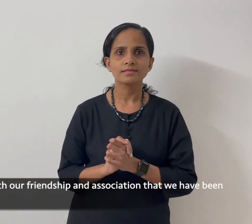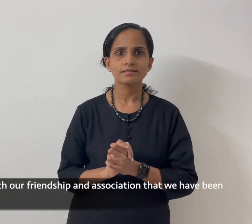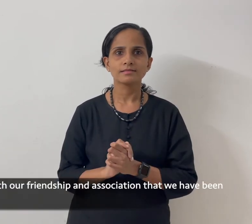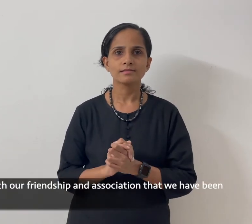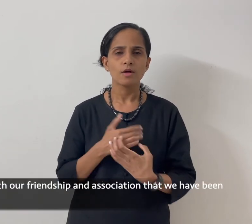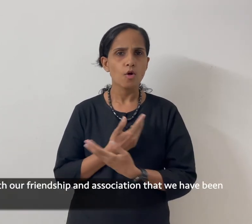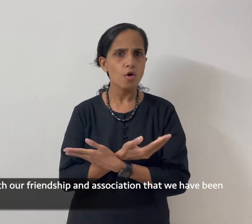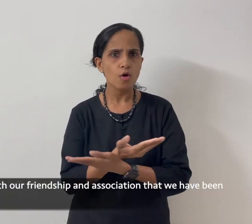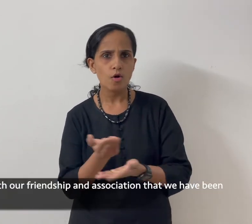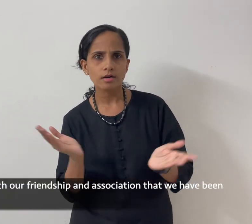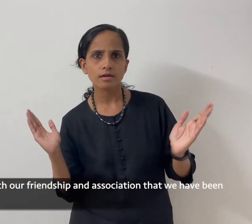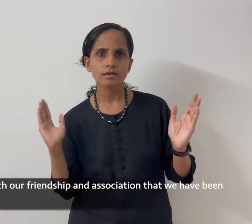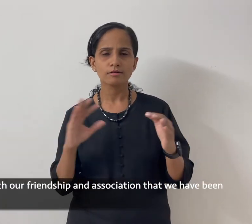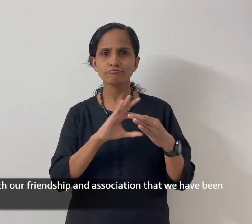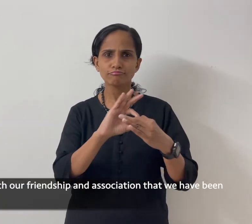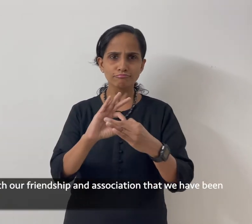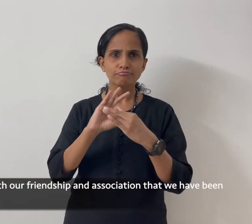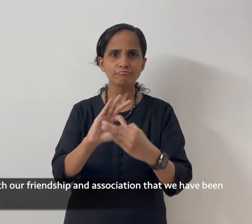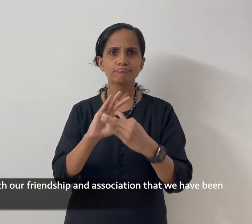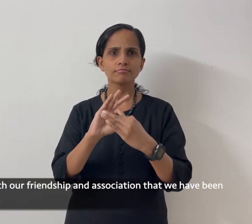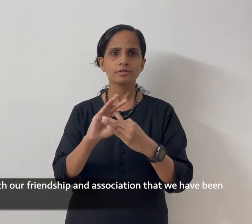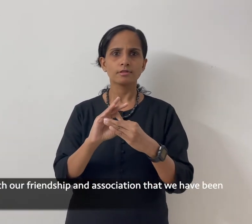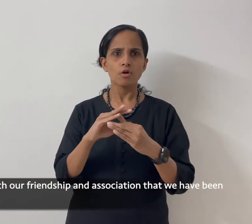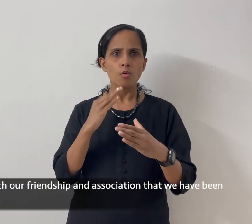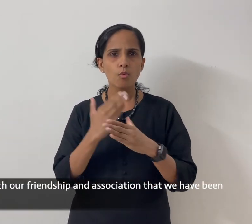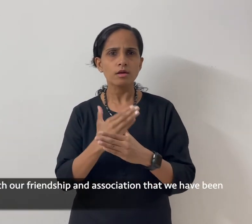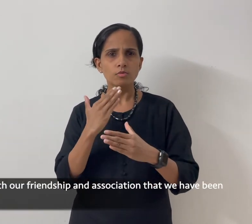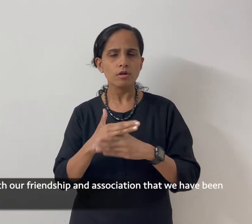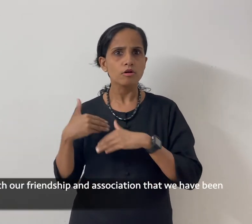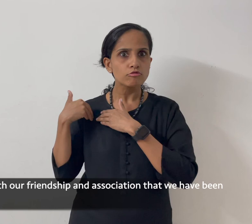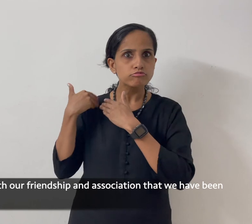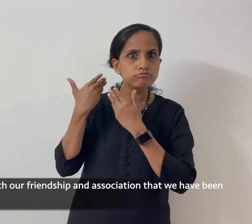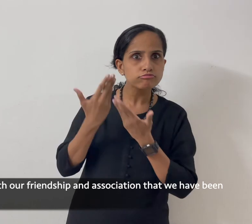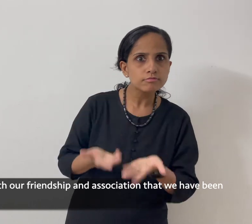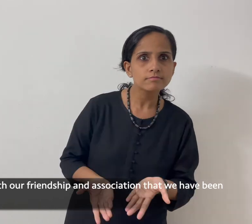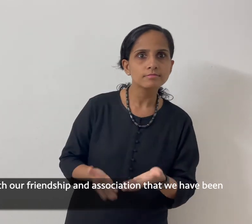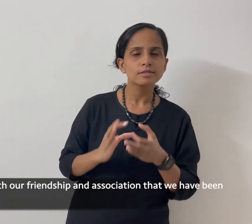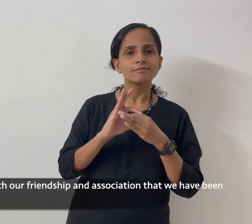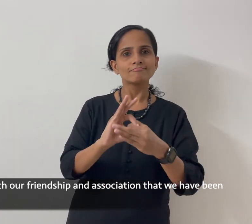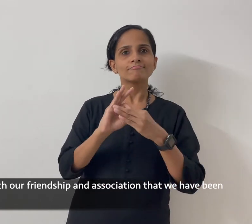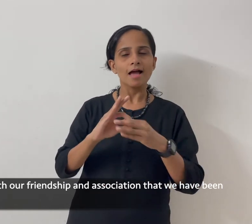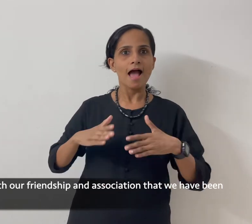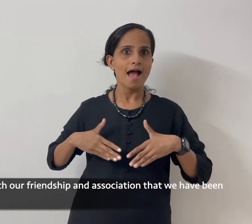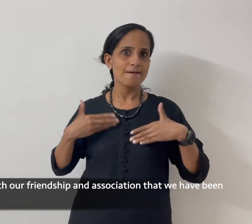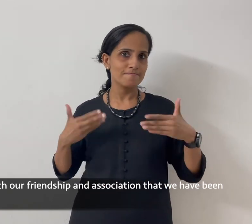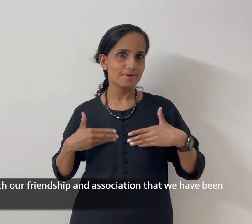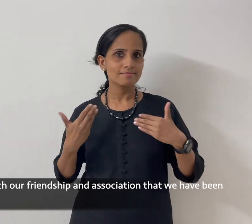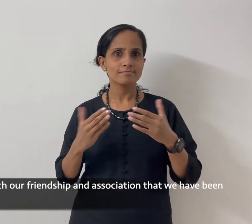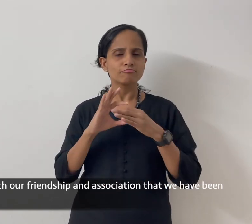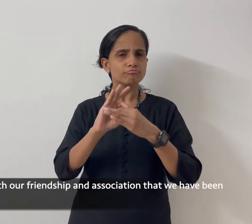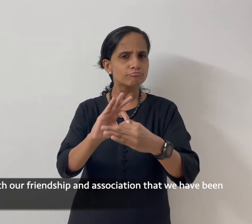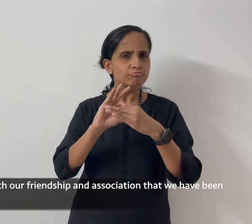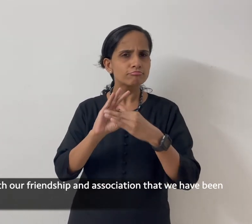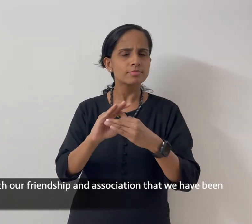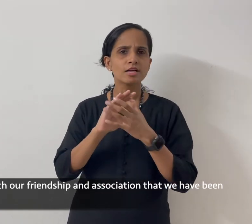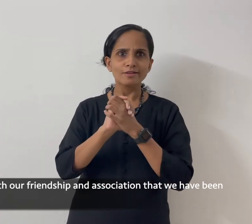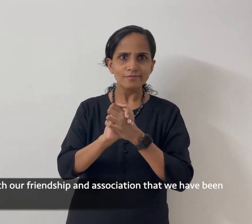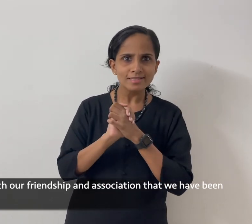Friends, we are very happy with our friendship and association that we have been